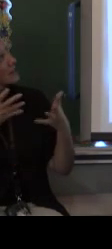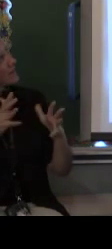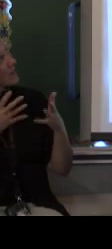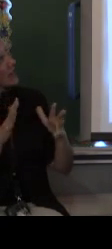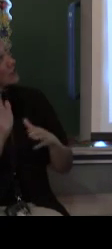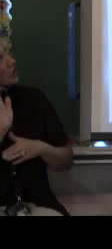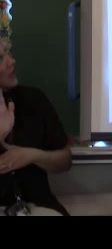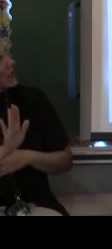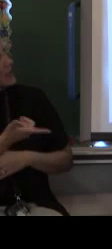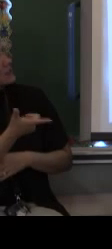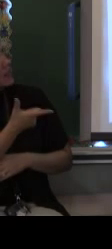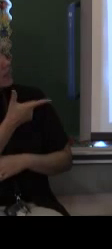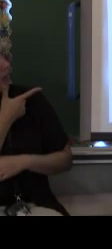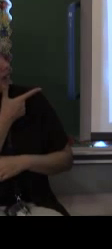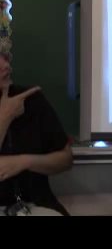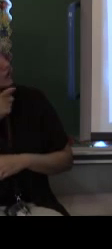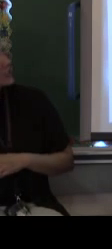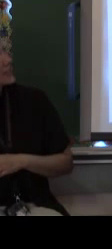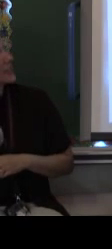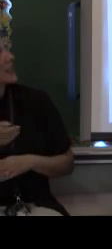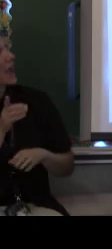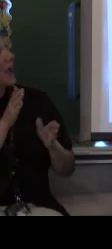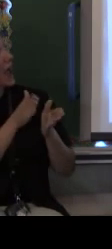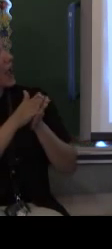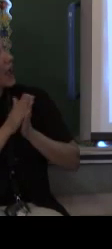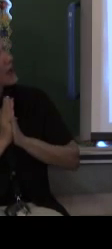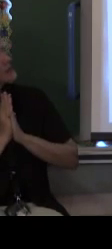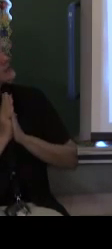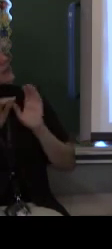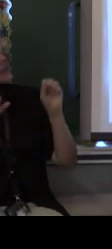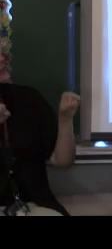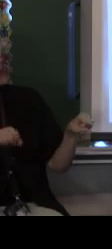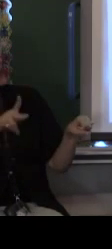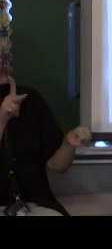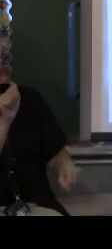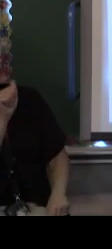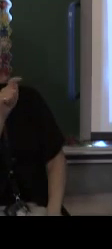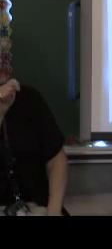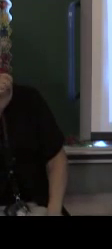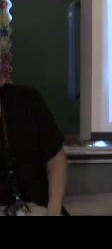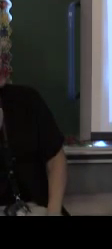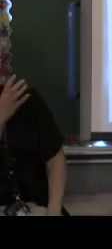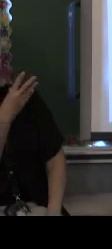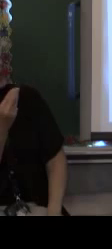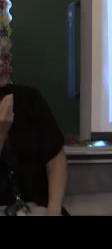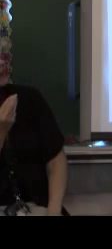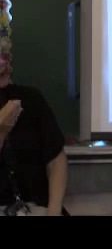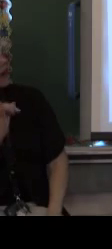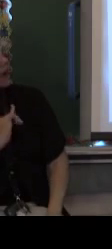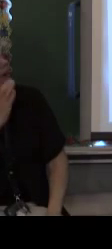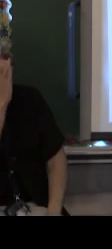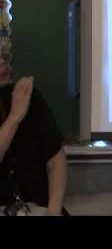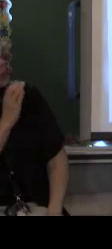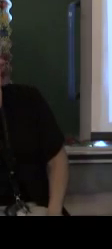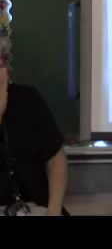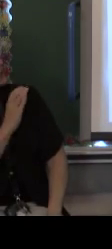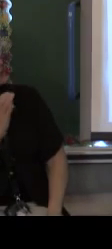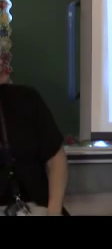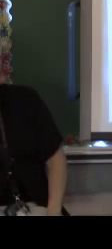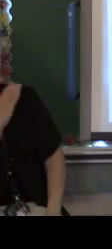Finished his lunch. he asked Kitty, and I